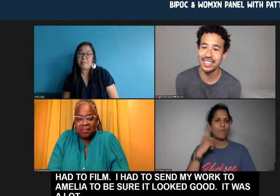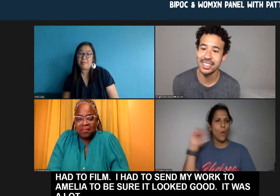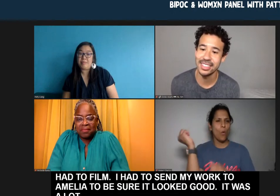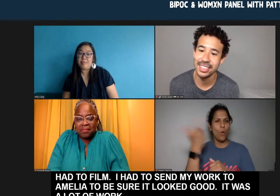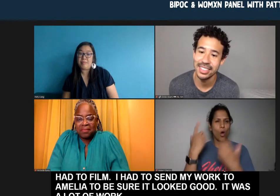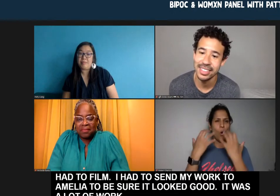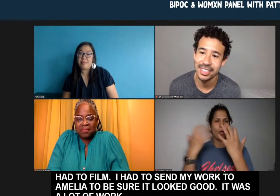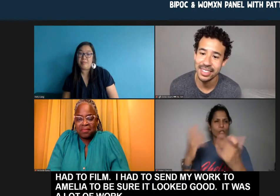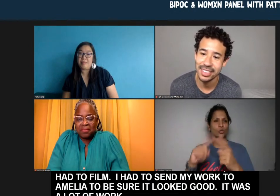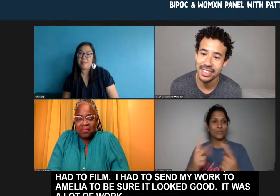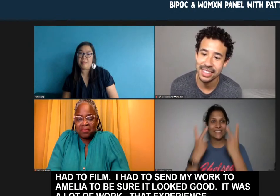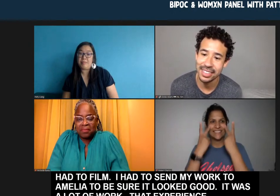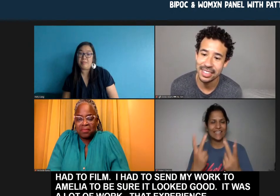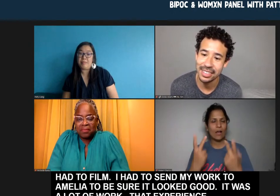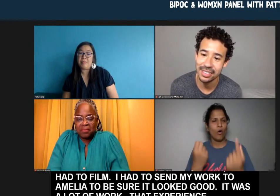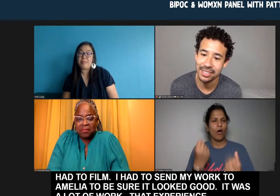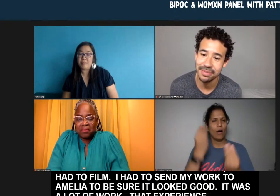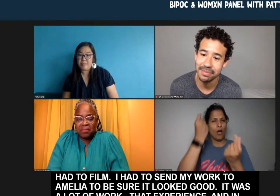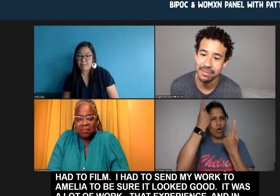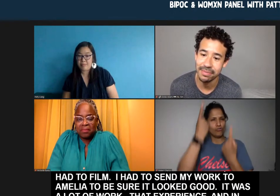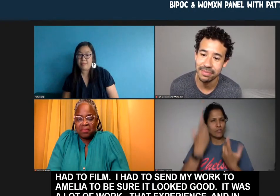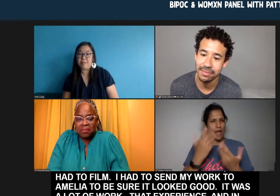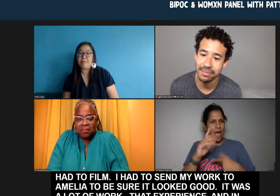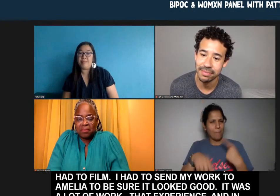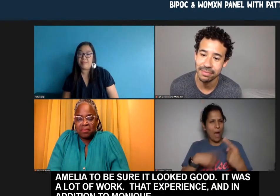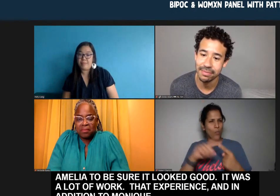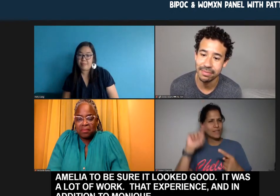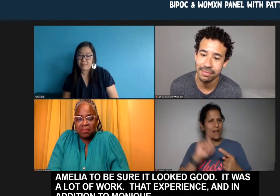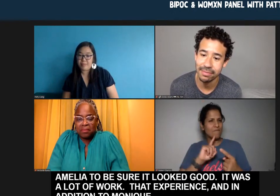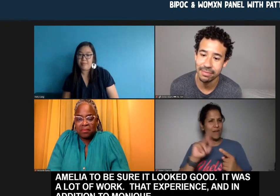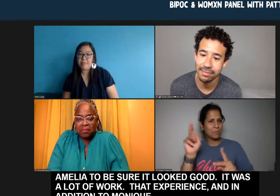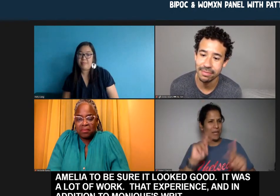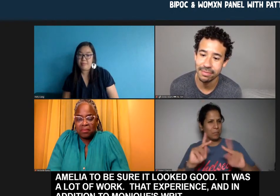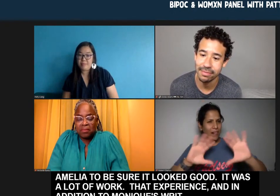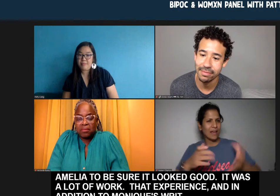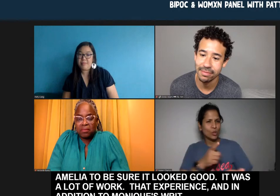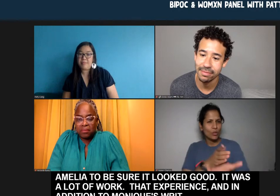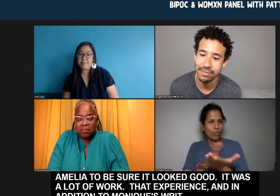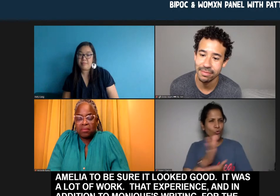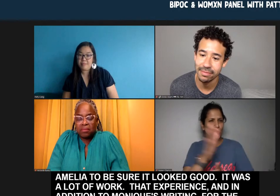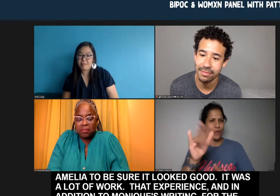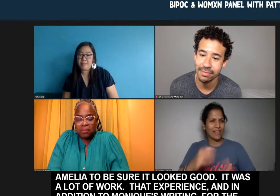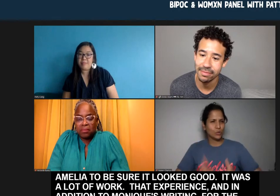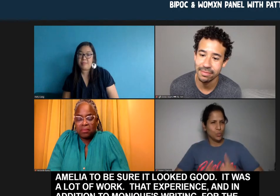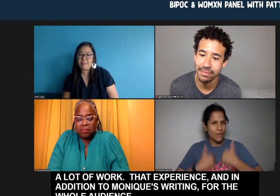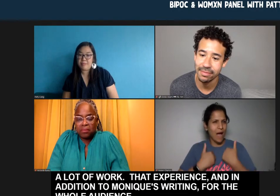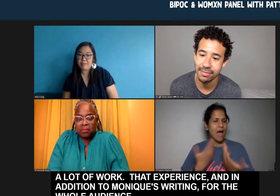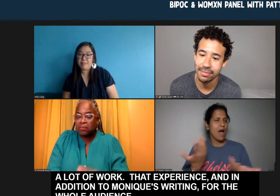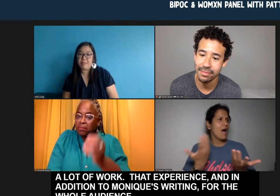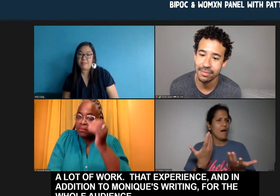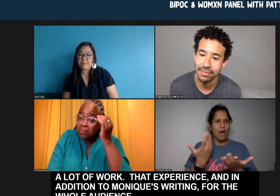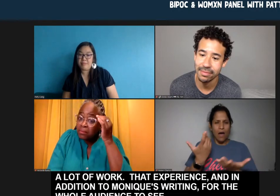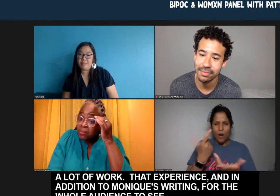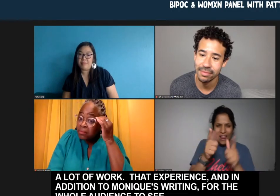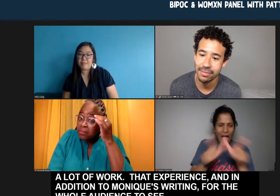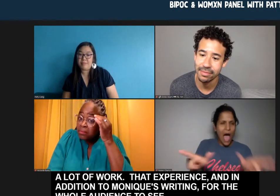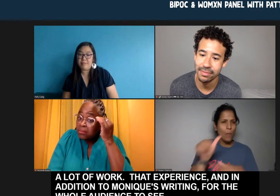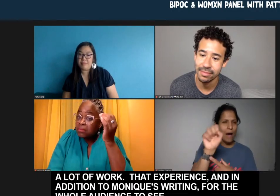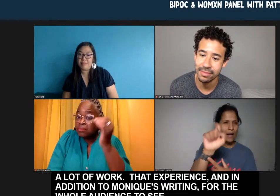writing, Momo's writing, for all the whole audience to see and understand what it is to like, to be a deaf person and go through the things that